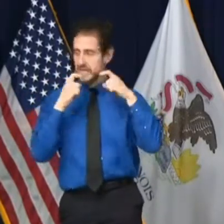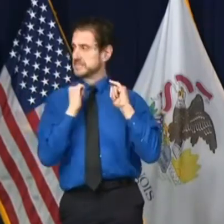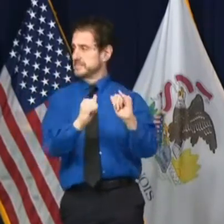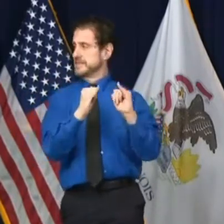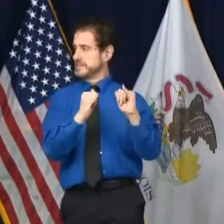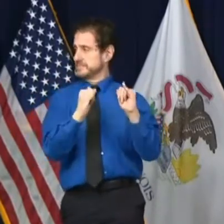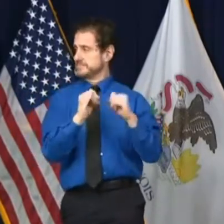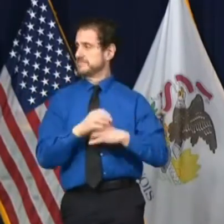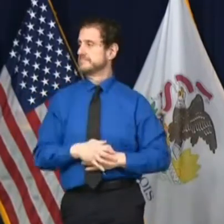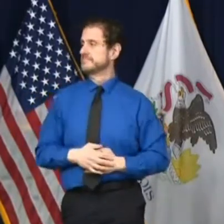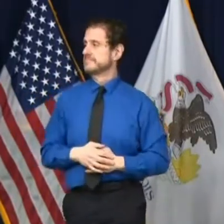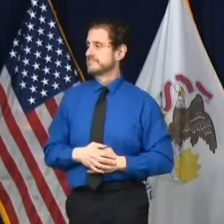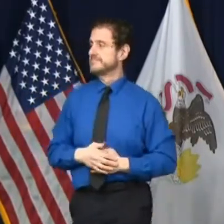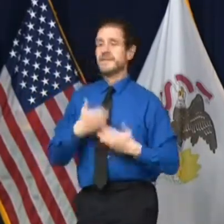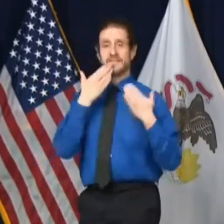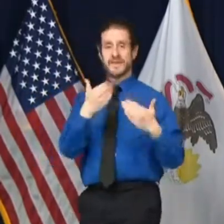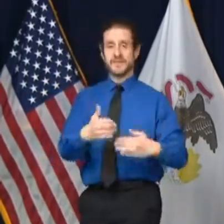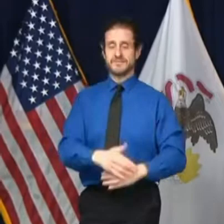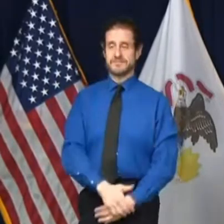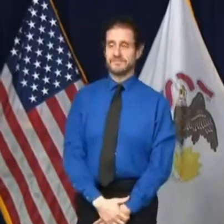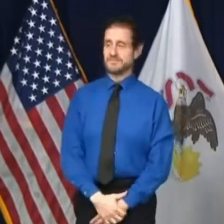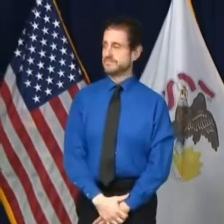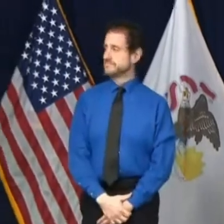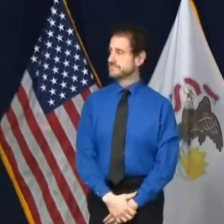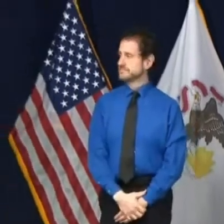masks and face covering. So thank you very much.